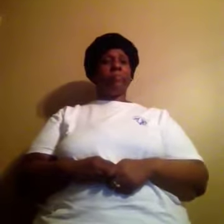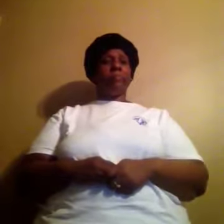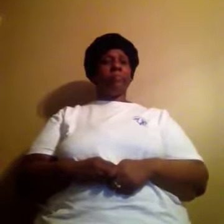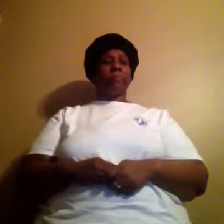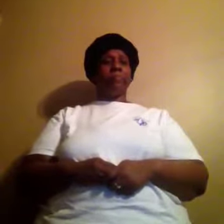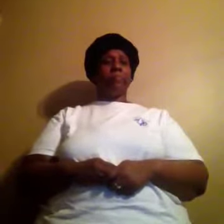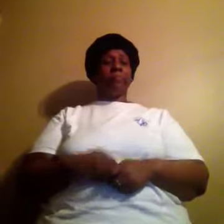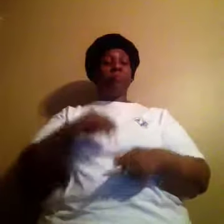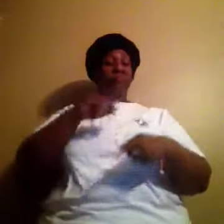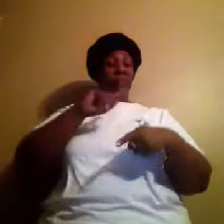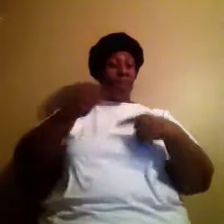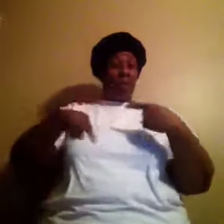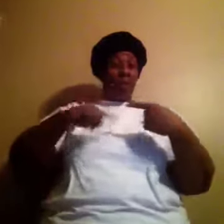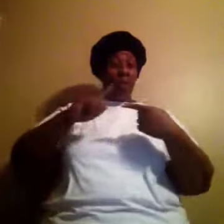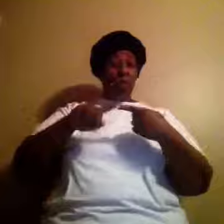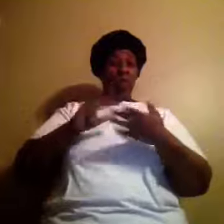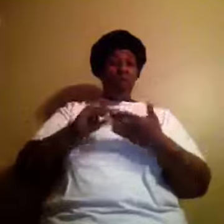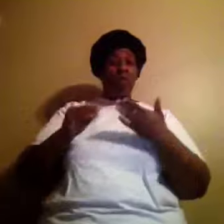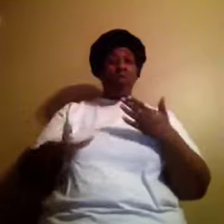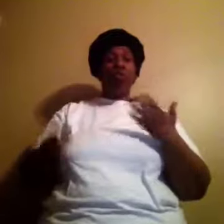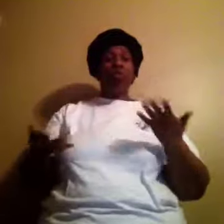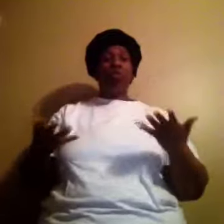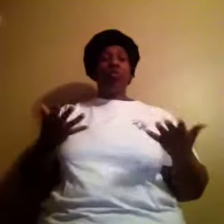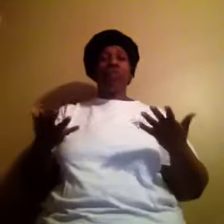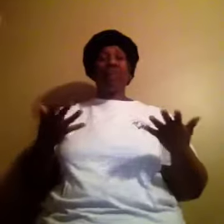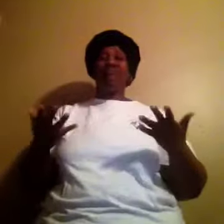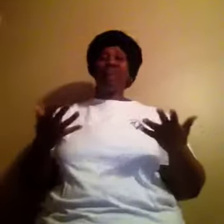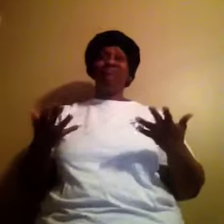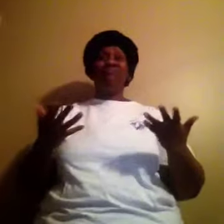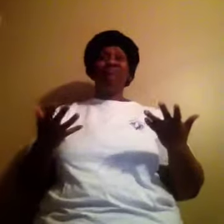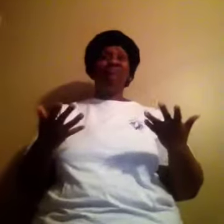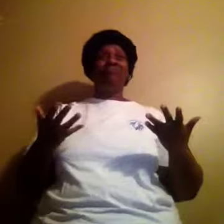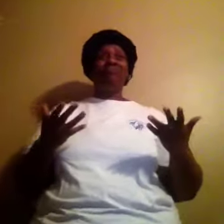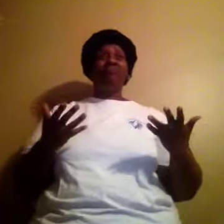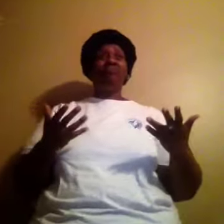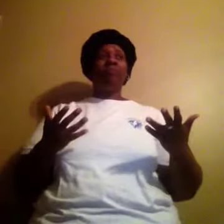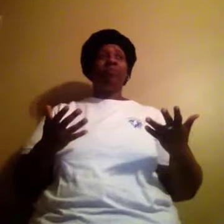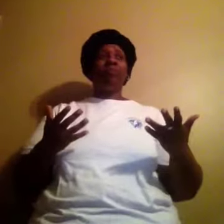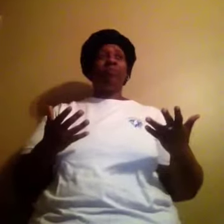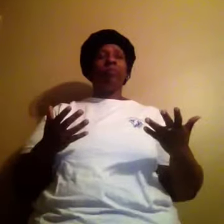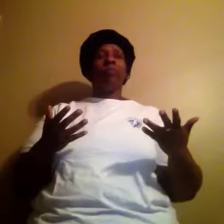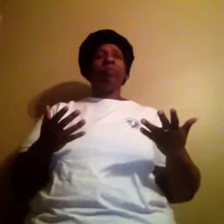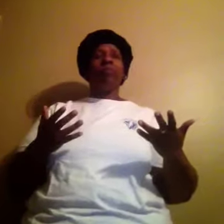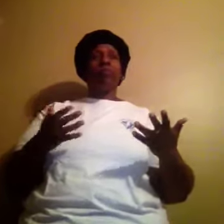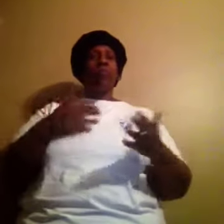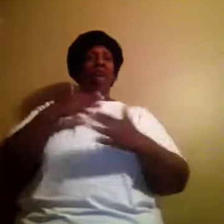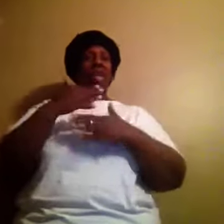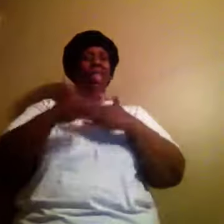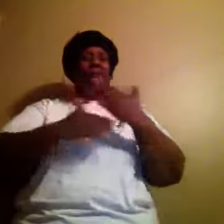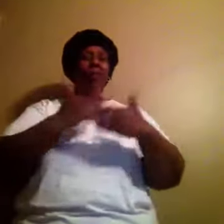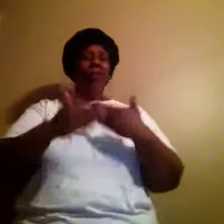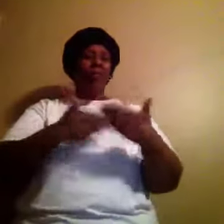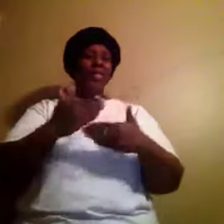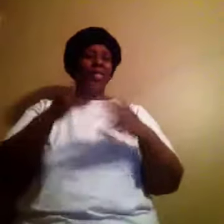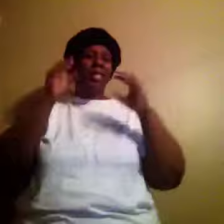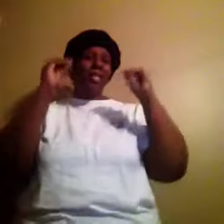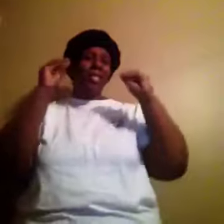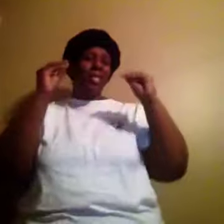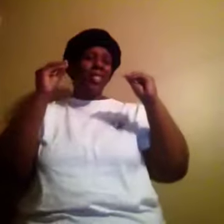when students, in the usual progression of teaching, we have the teacher